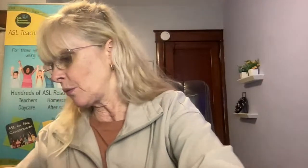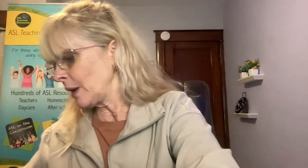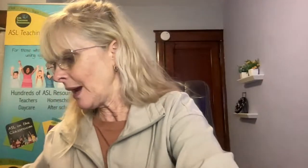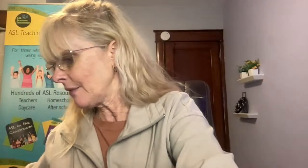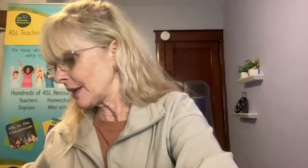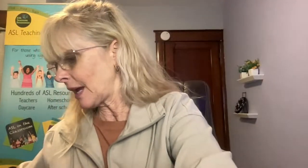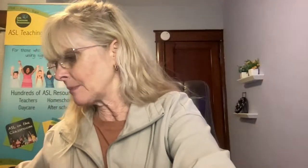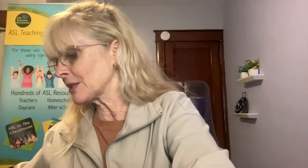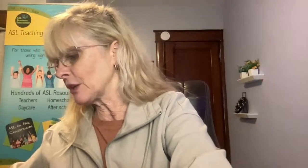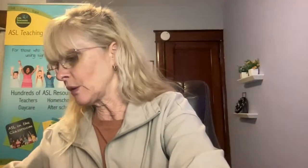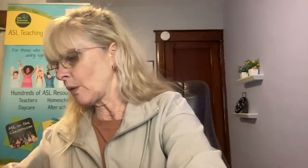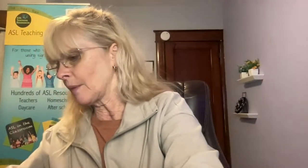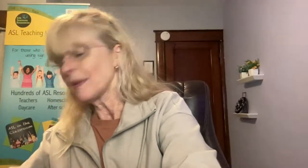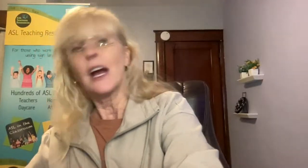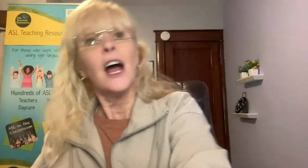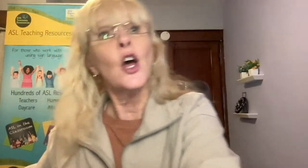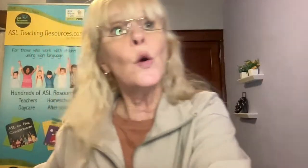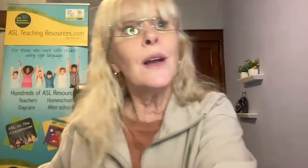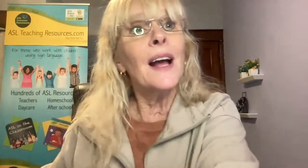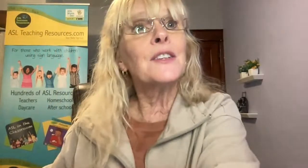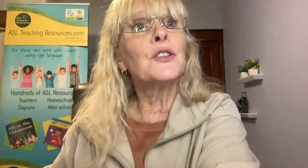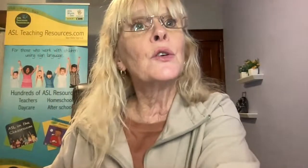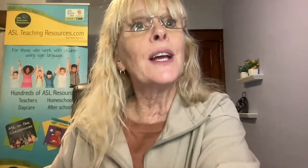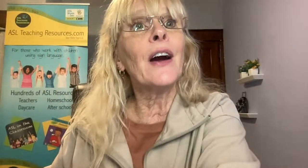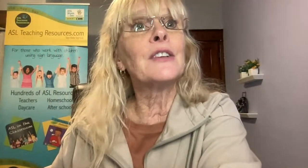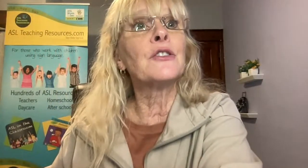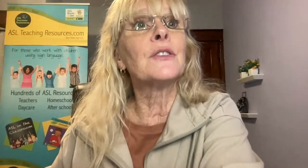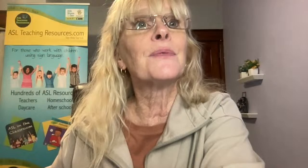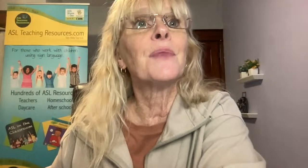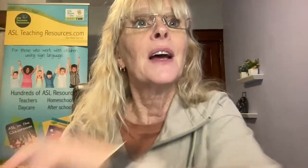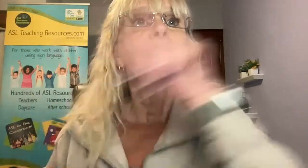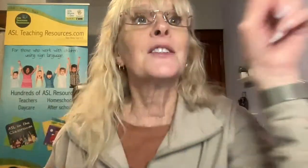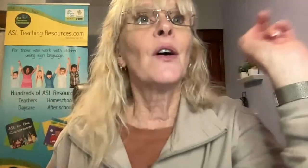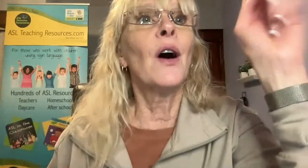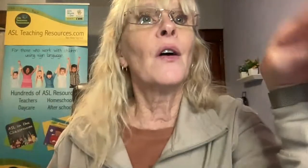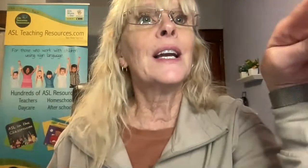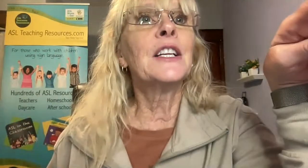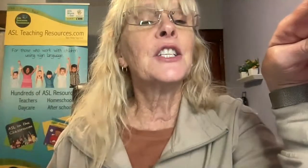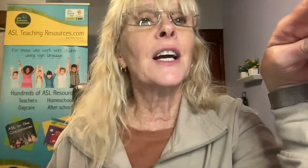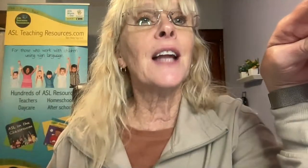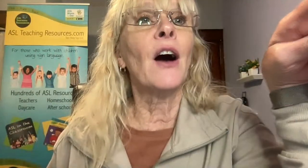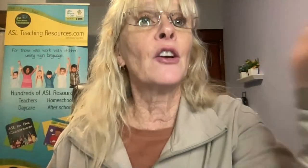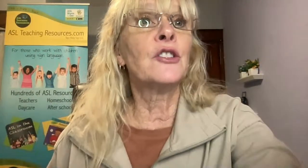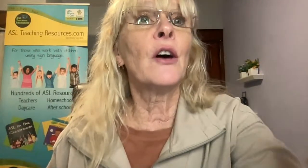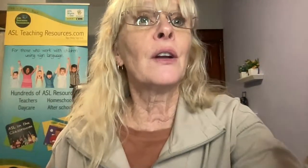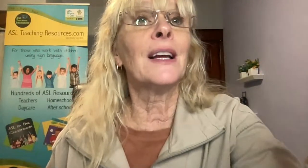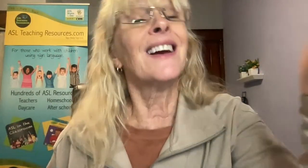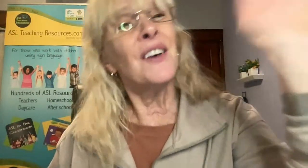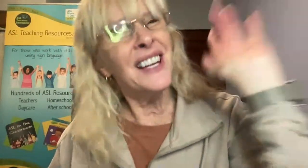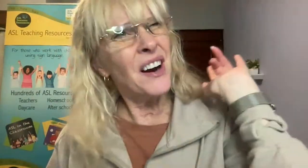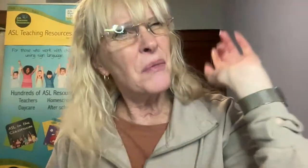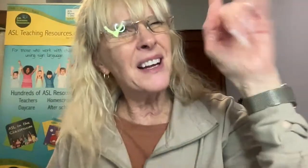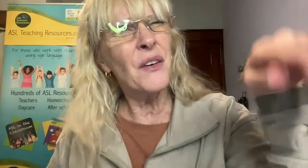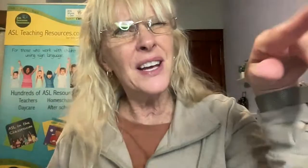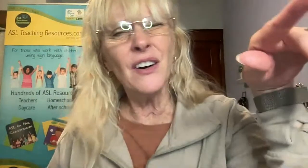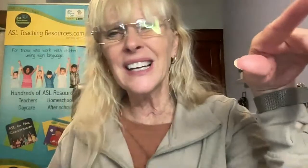we have games galore. Who likes cootie catchers? So, I need to check it out. Totally. Go hit our link